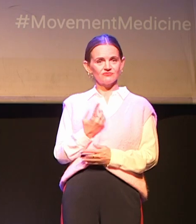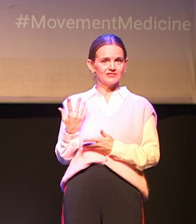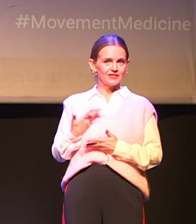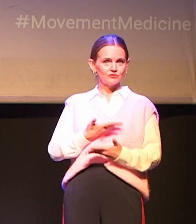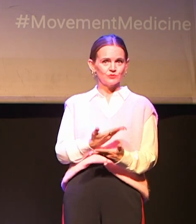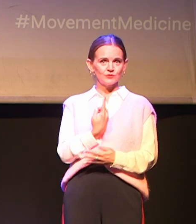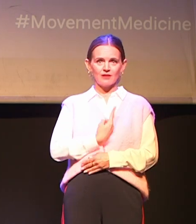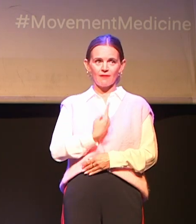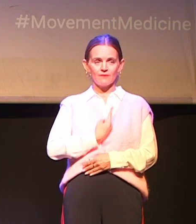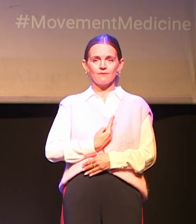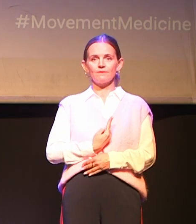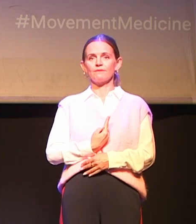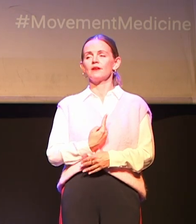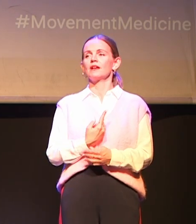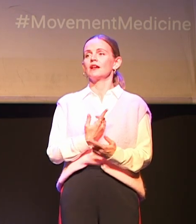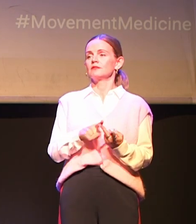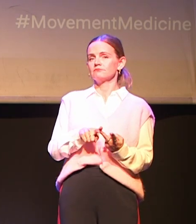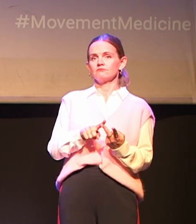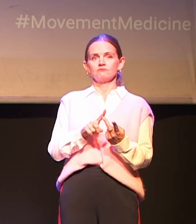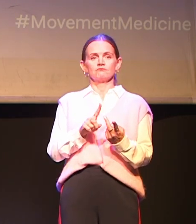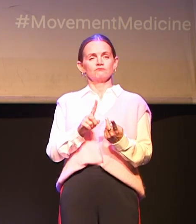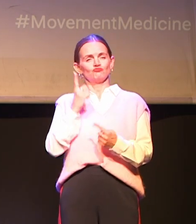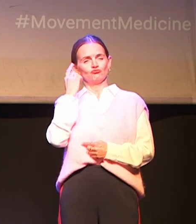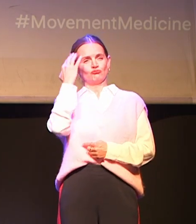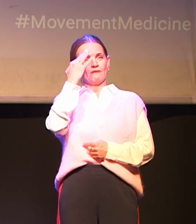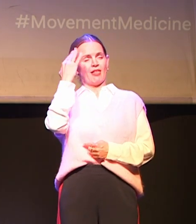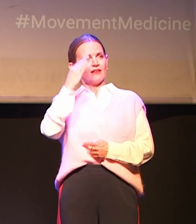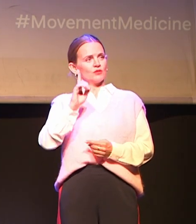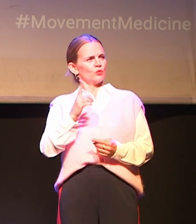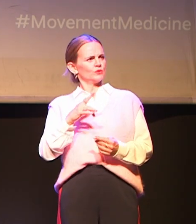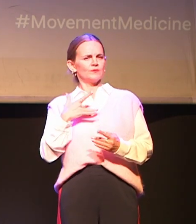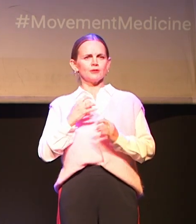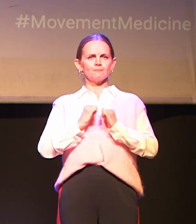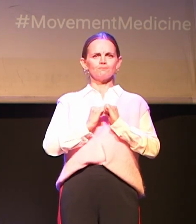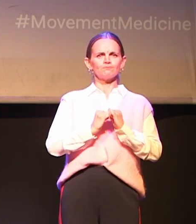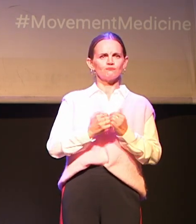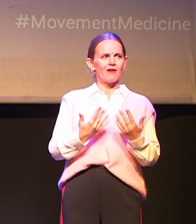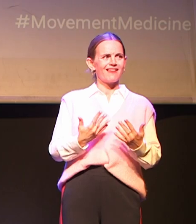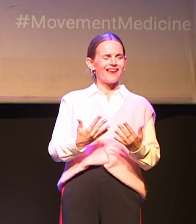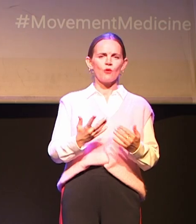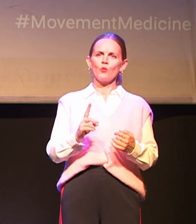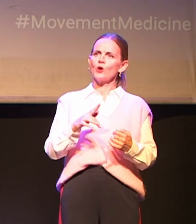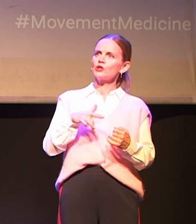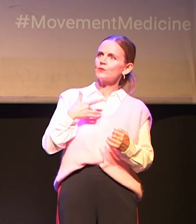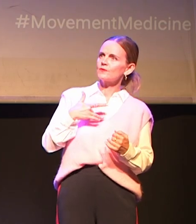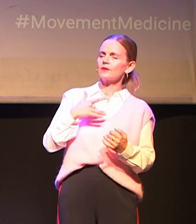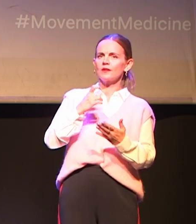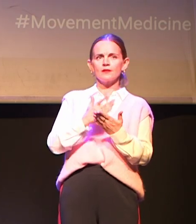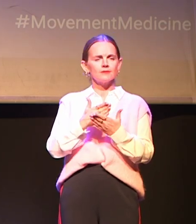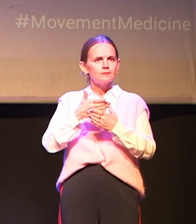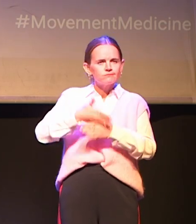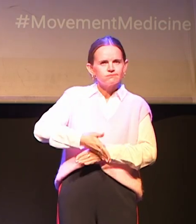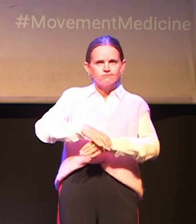to respond or reflect on what is calling you right now. What are you in service to, and what